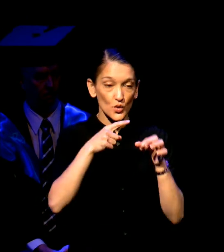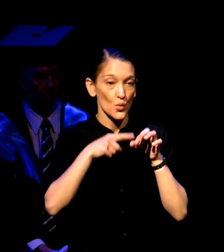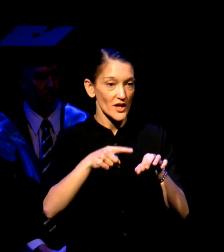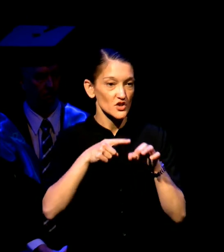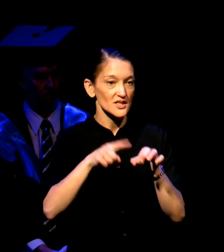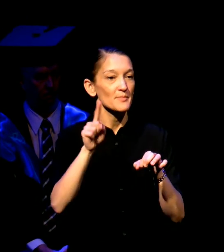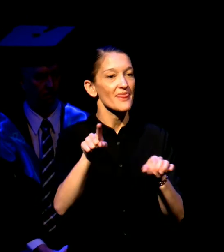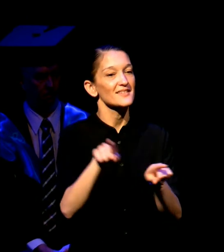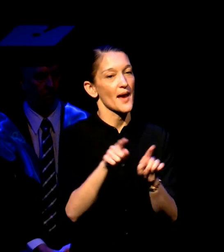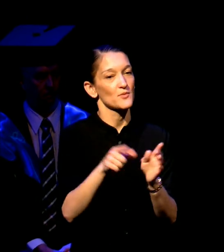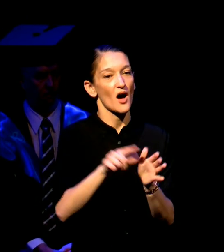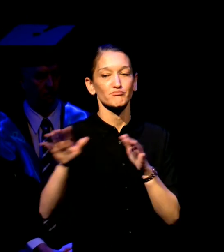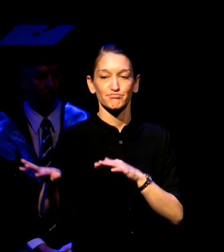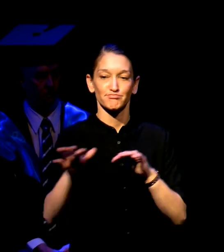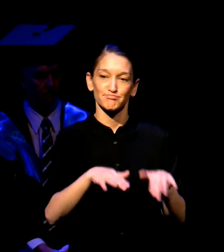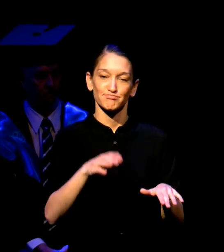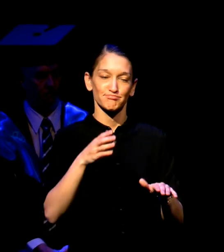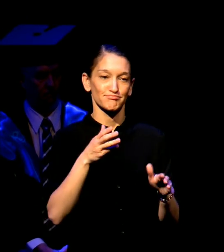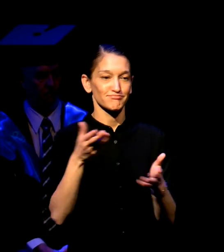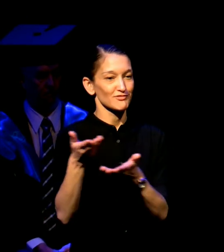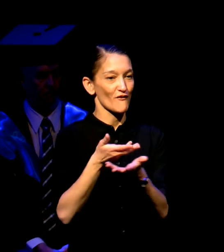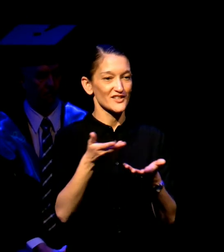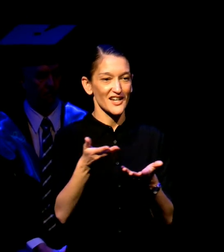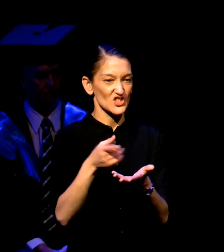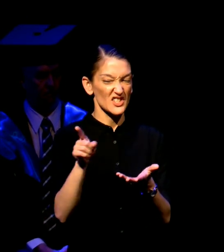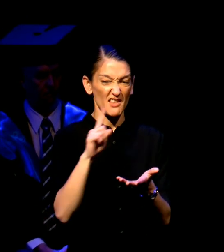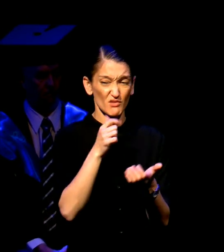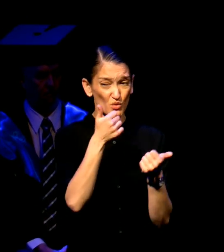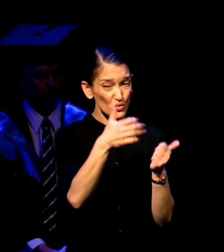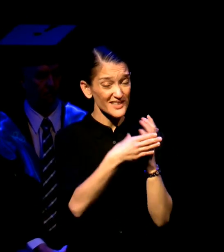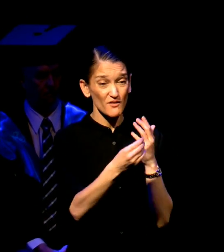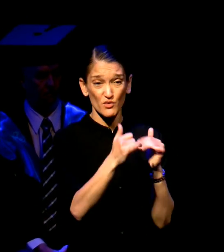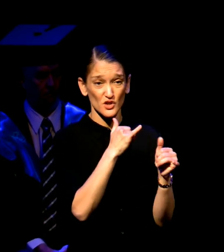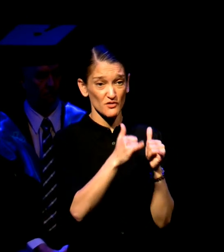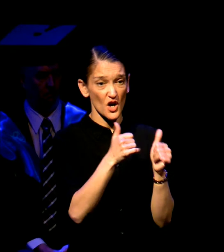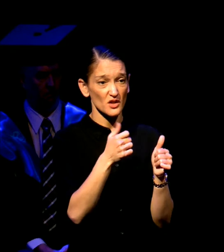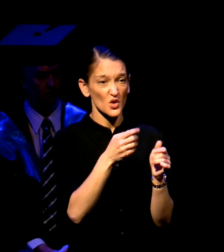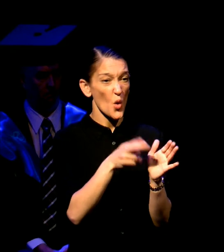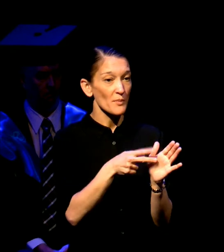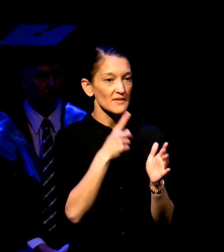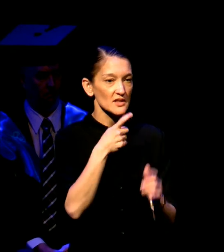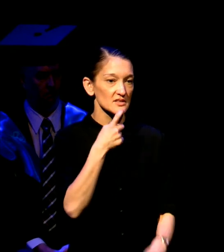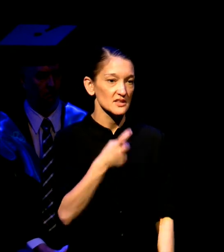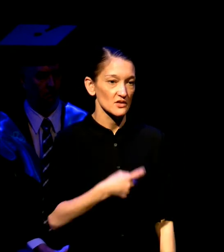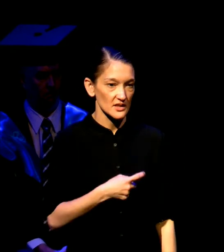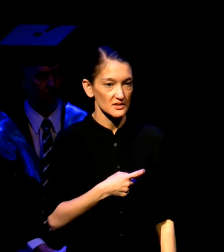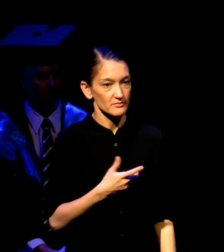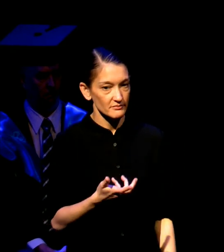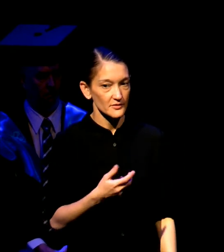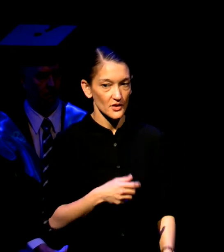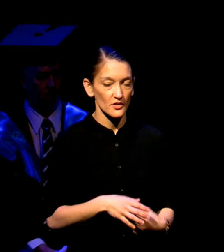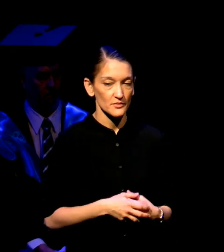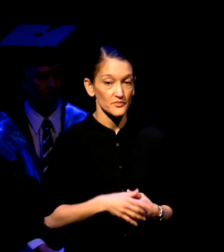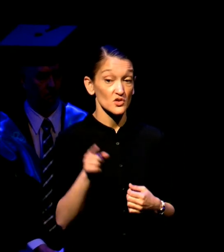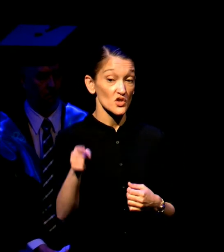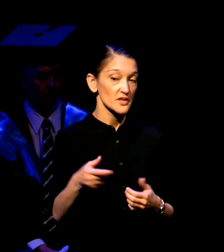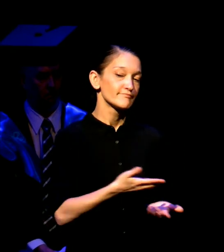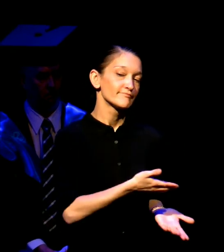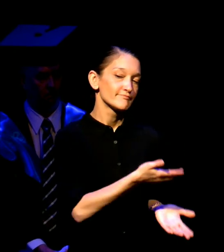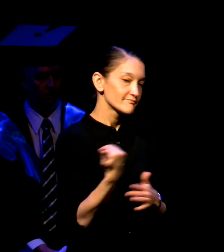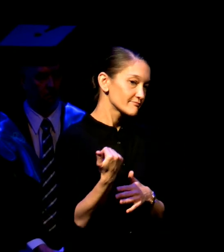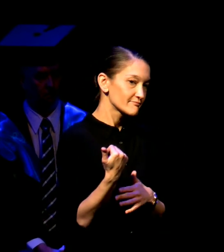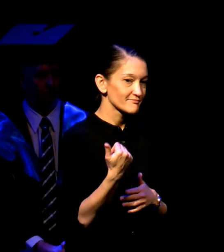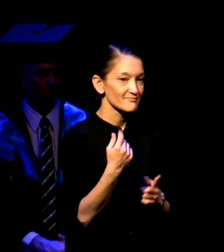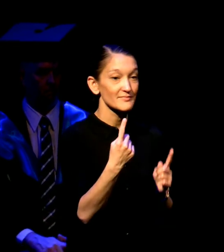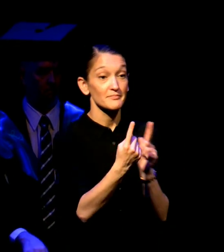and light. A skill she said most interviewers can't do. She hooked me up with a whole bunch of her celebrity pals and allowed